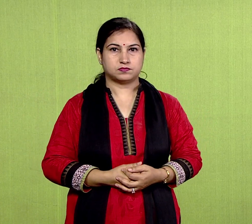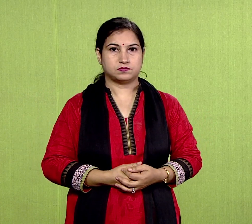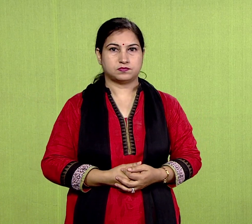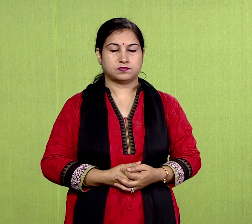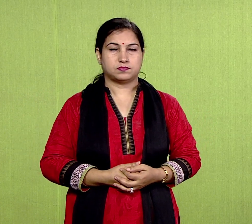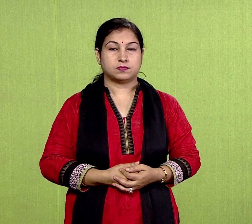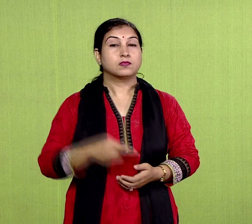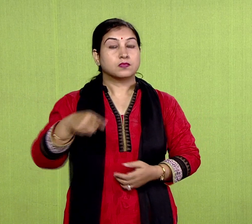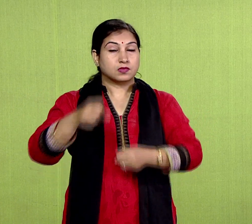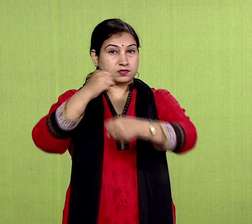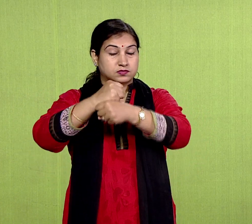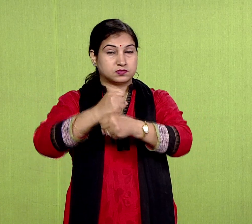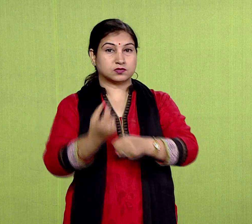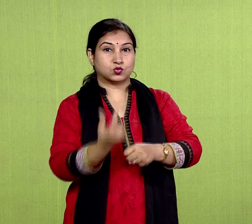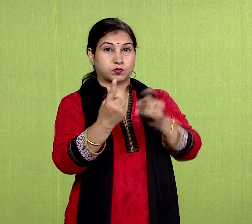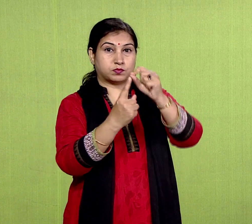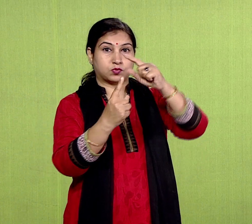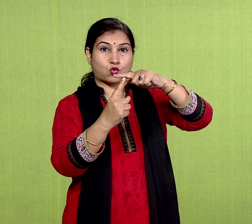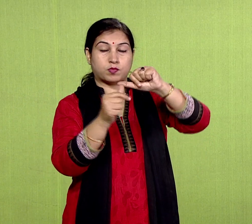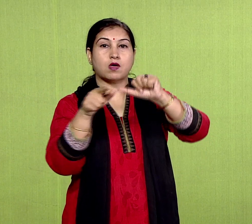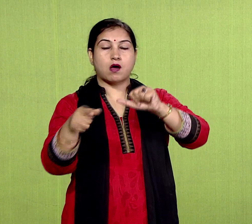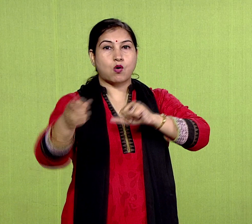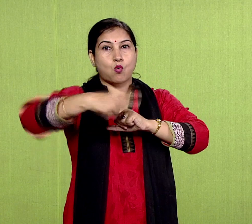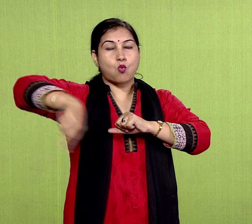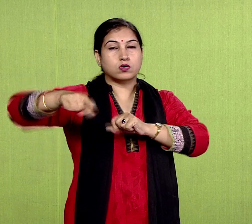The Guptas had a powerful army.